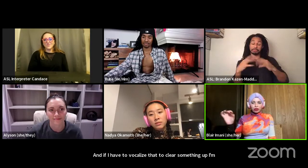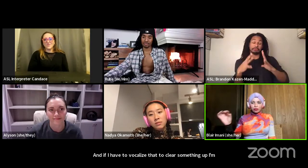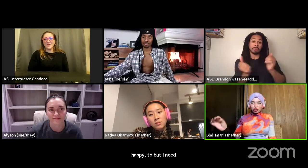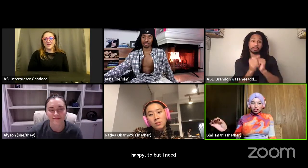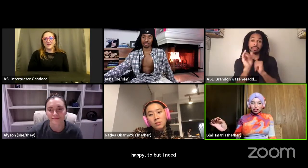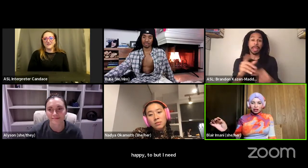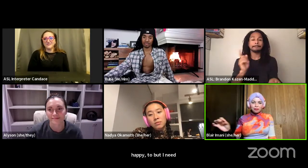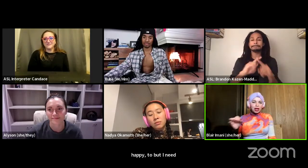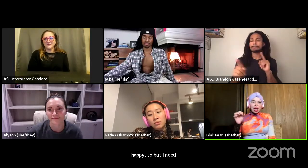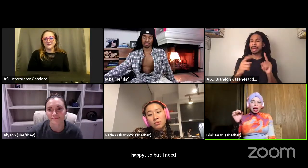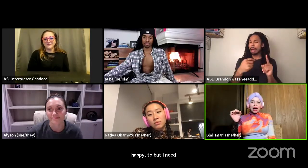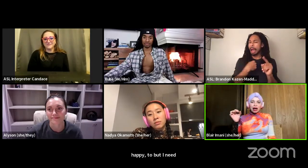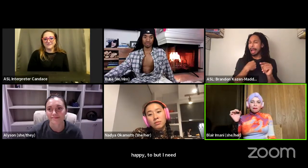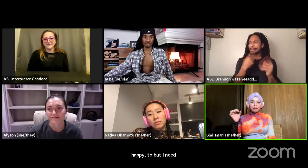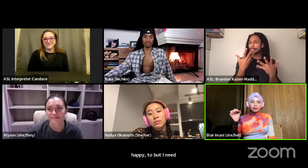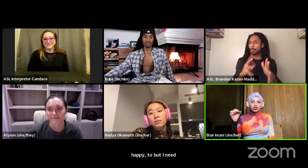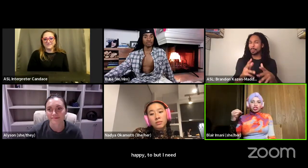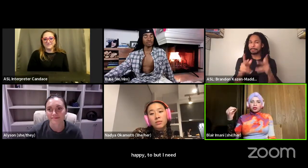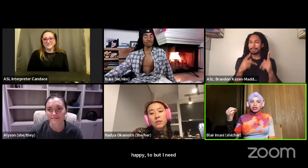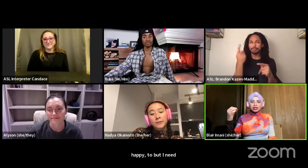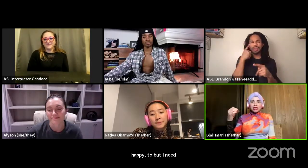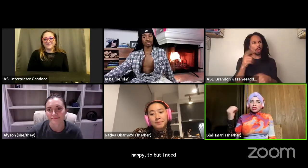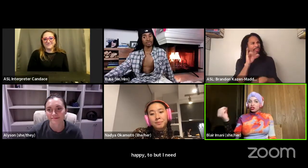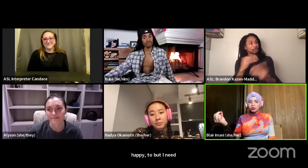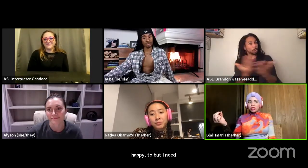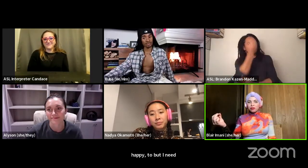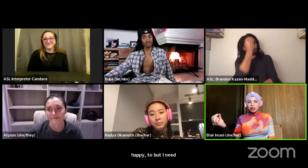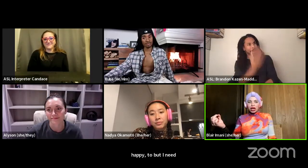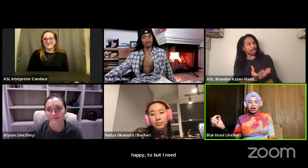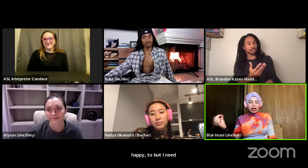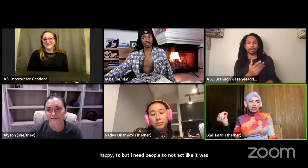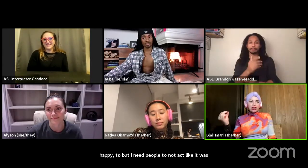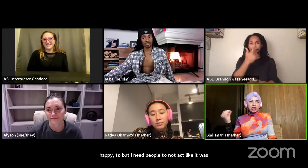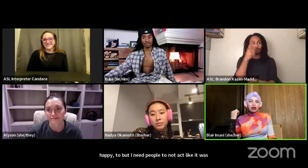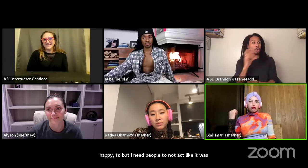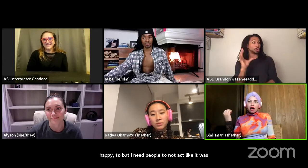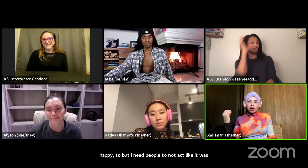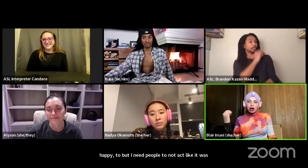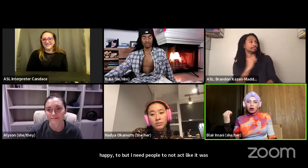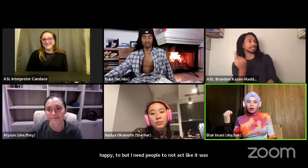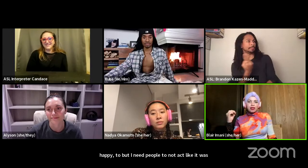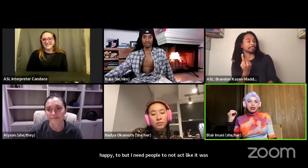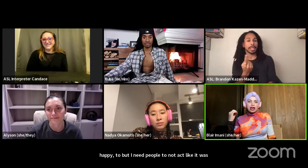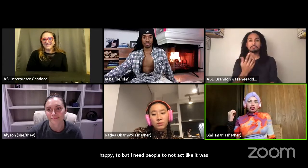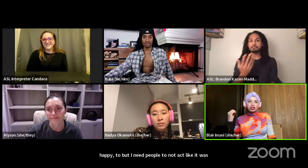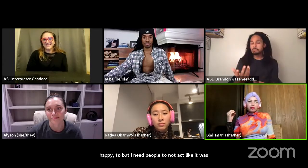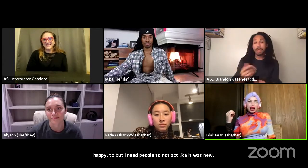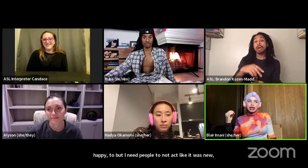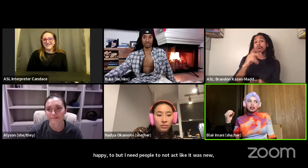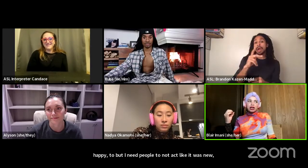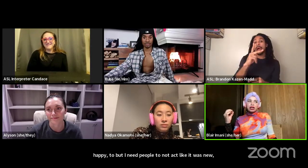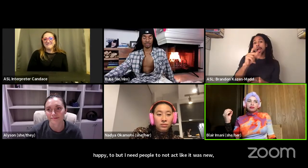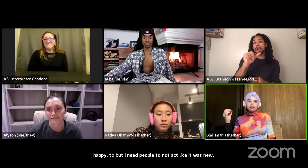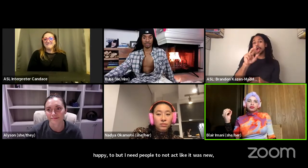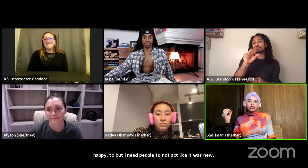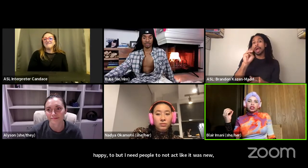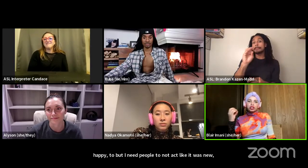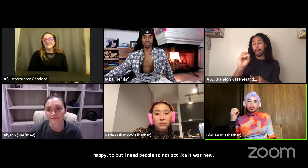like it was new information just because they assumed something. I think that Karamo and the National